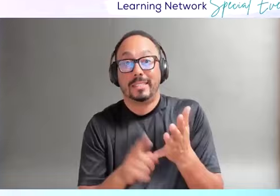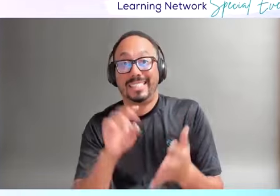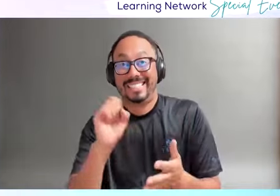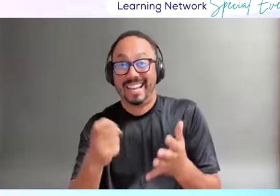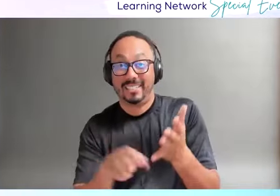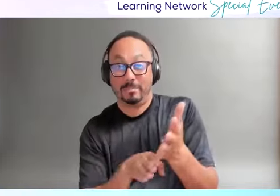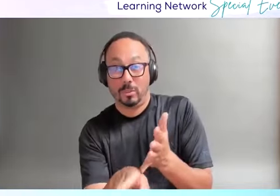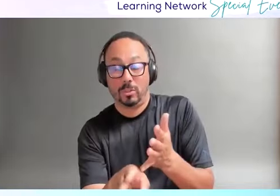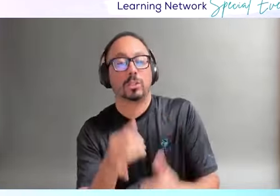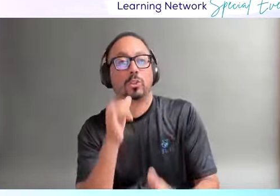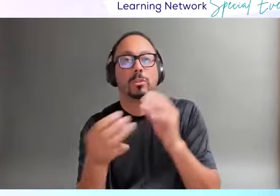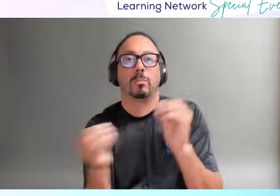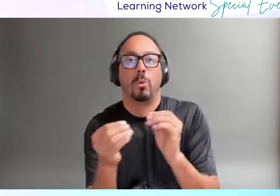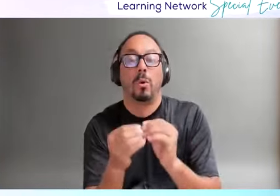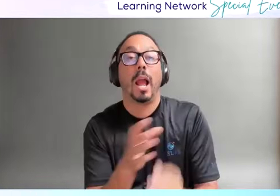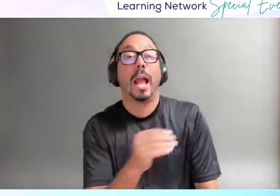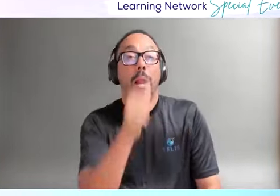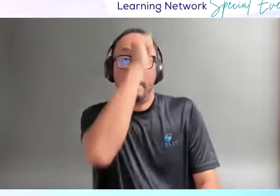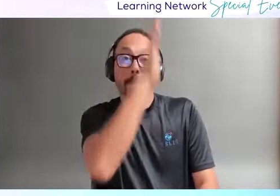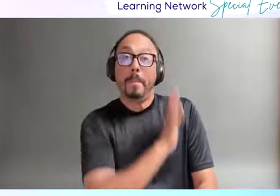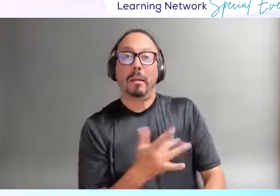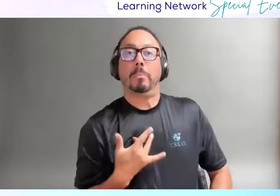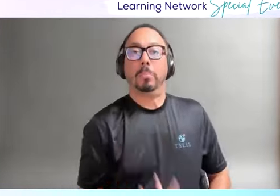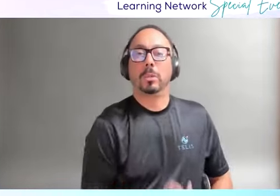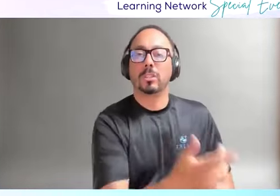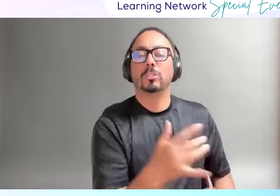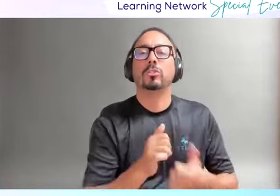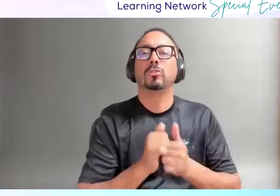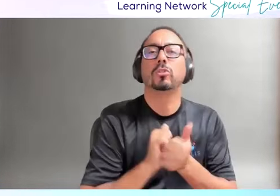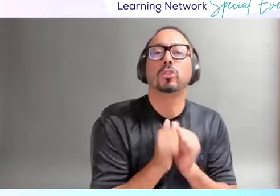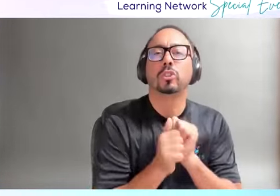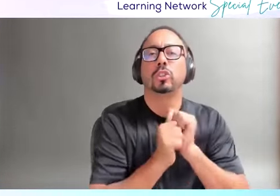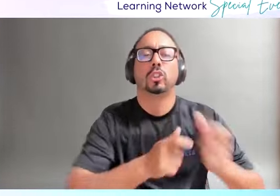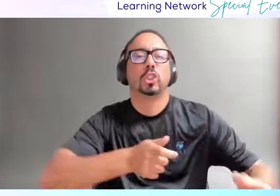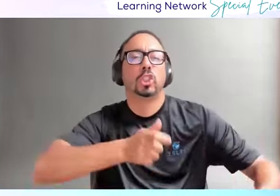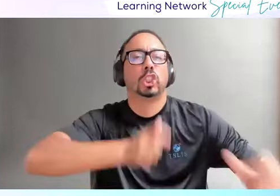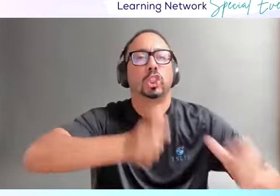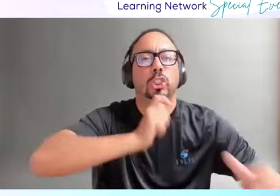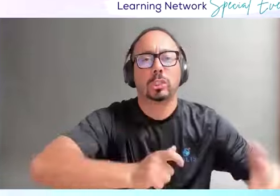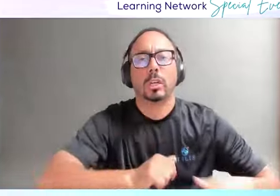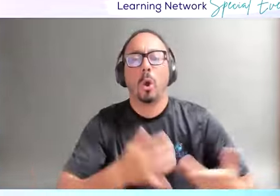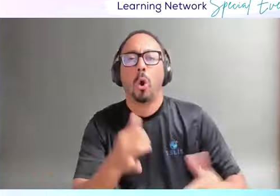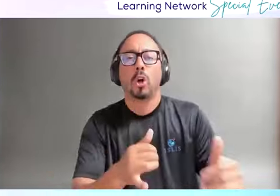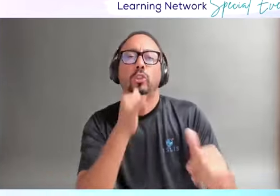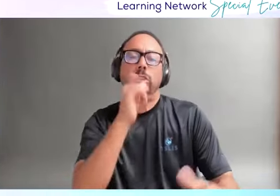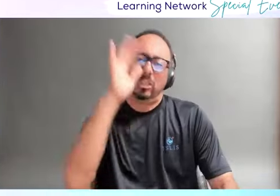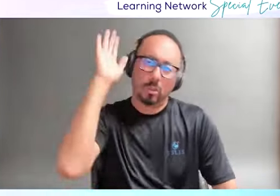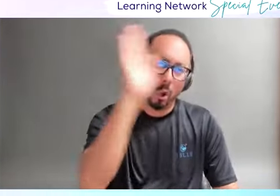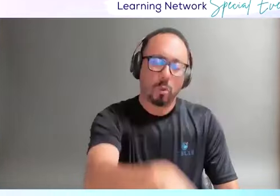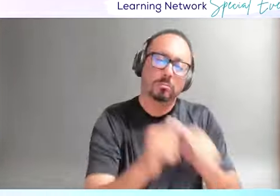Masculine drinking norms that include things like competition and intoxication and binge drinking have an impact not just on